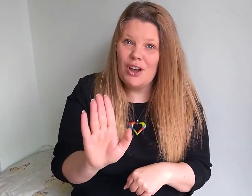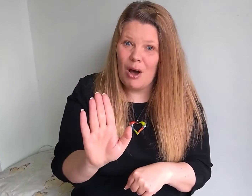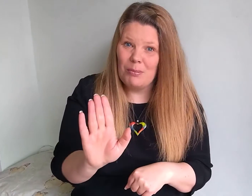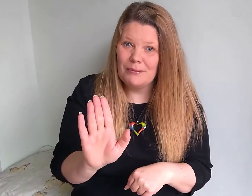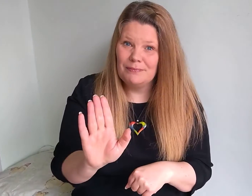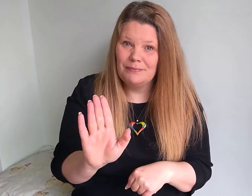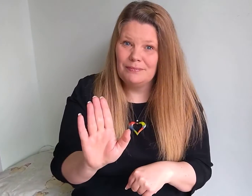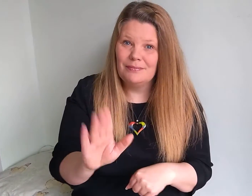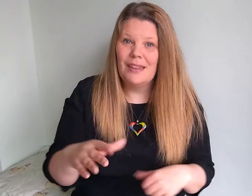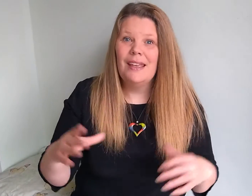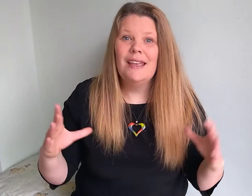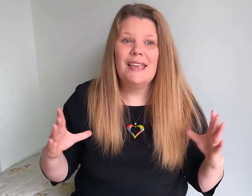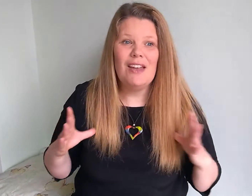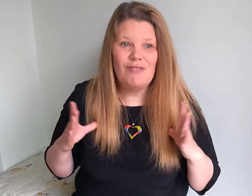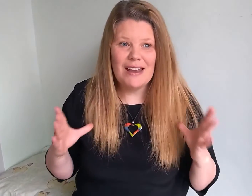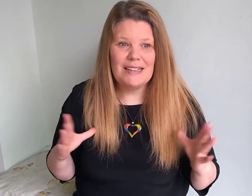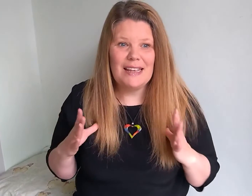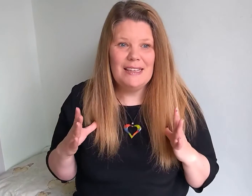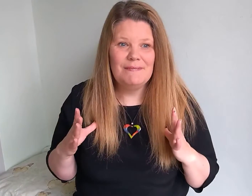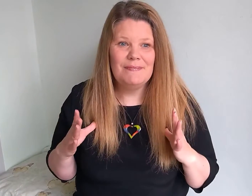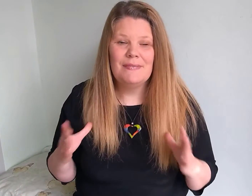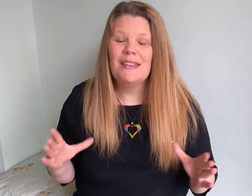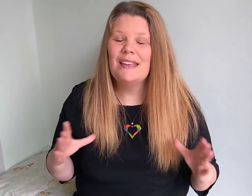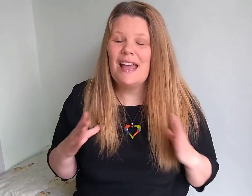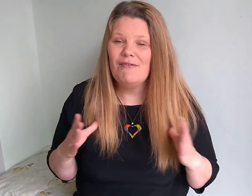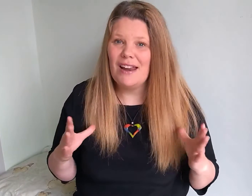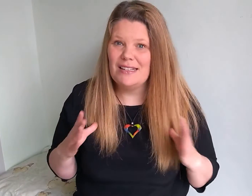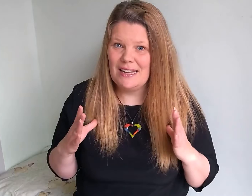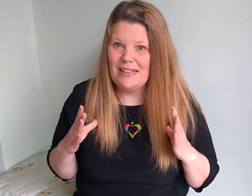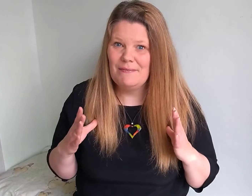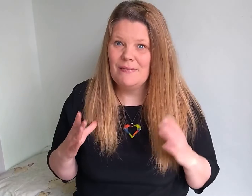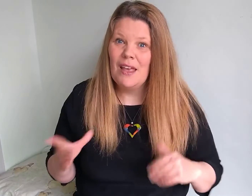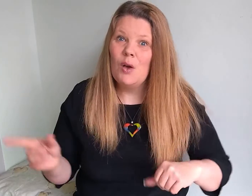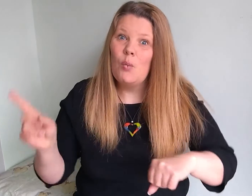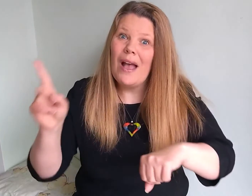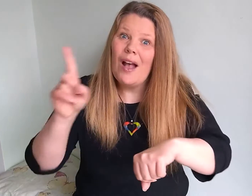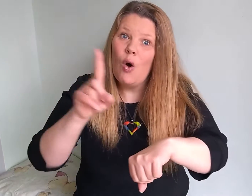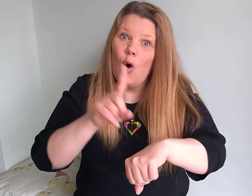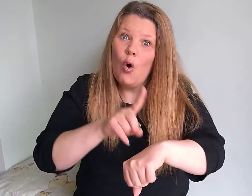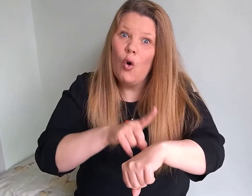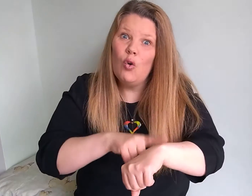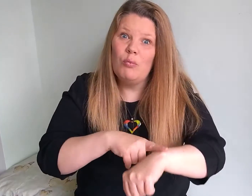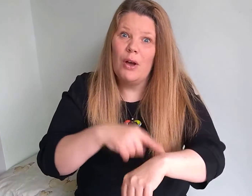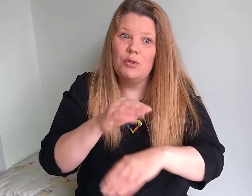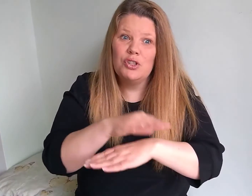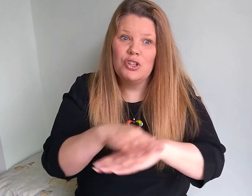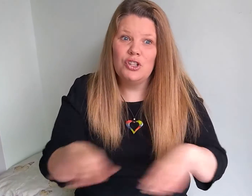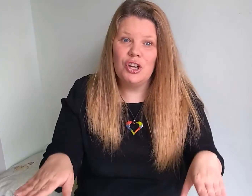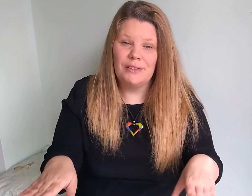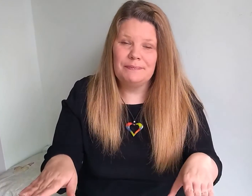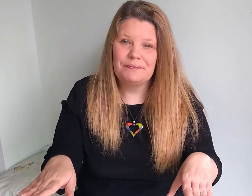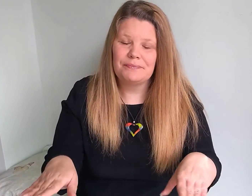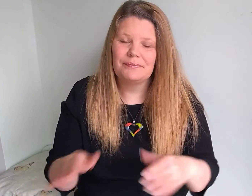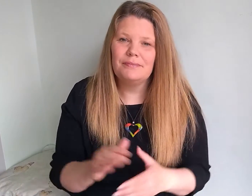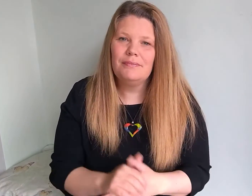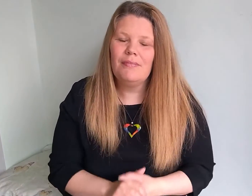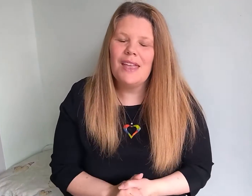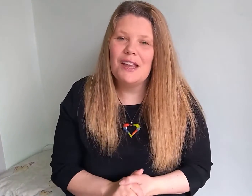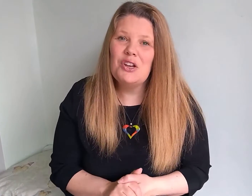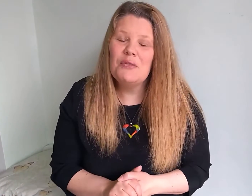stop. Get ready, get ready. We're almost done. Now you notice